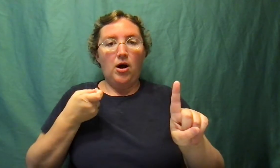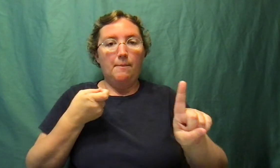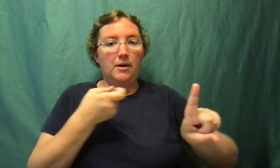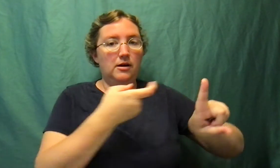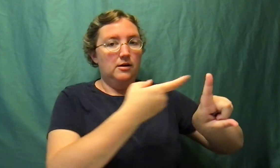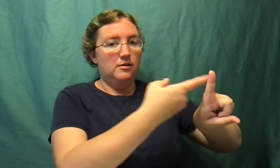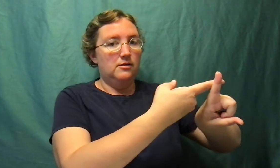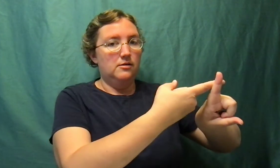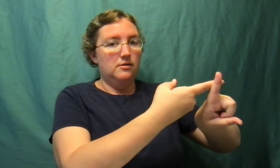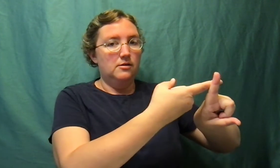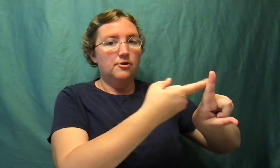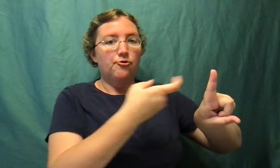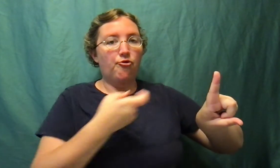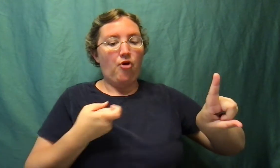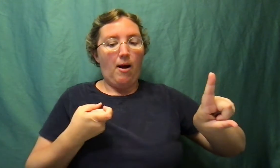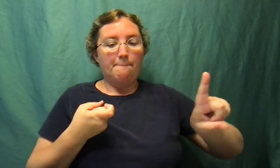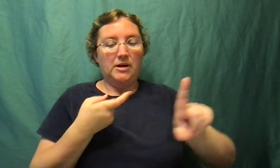from. From.